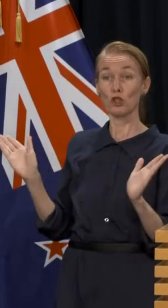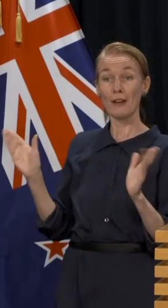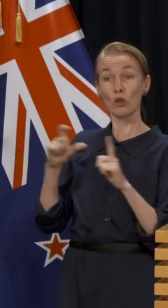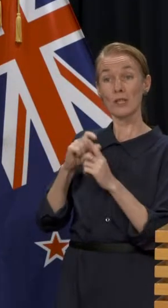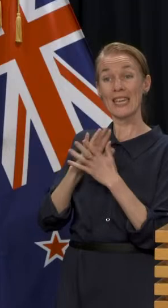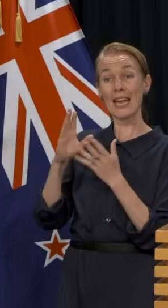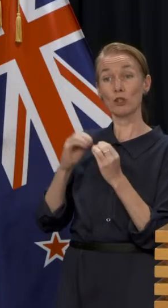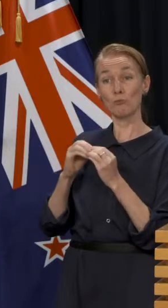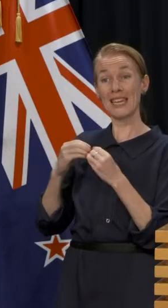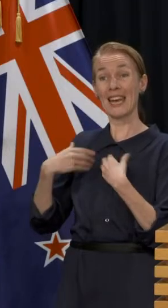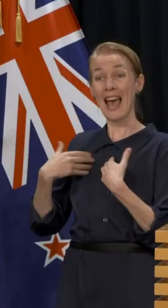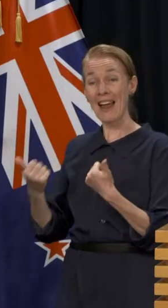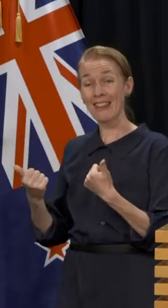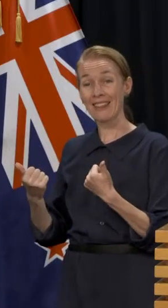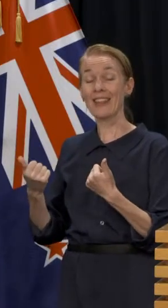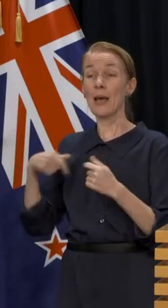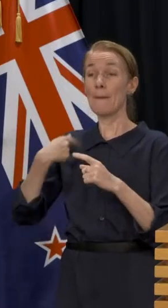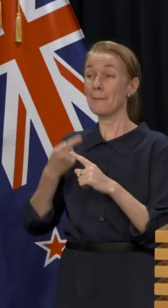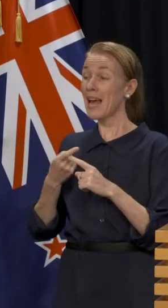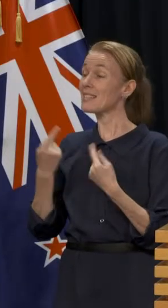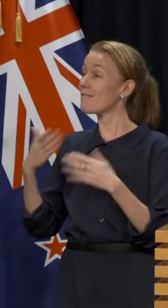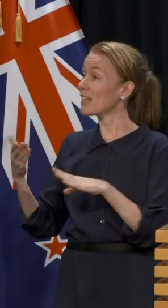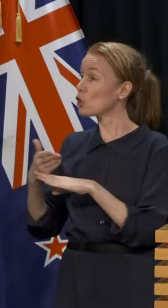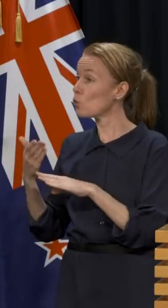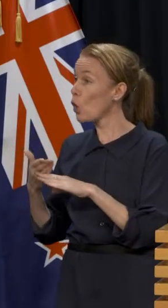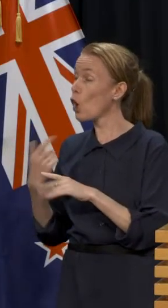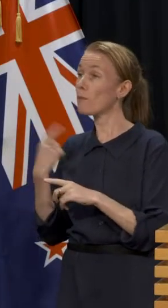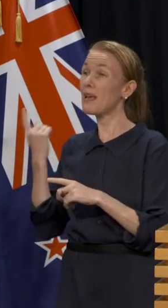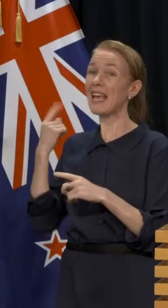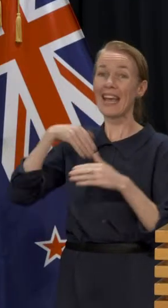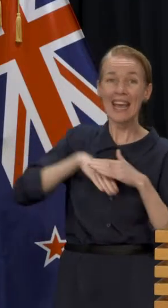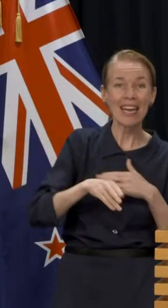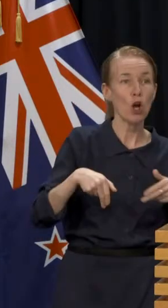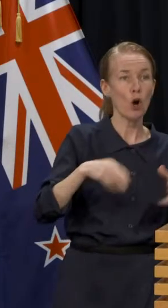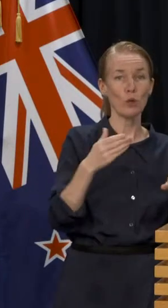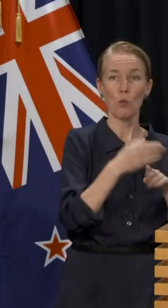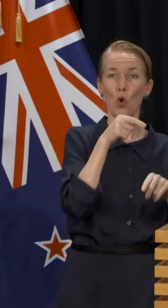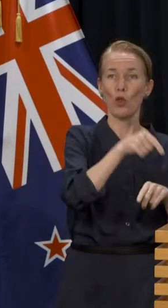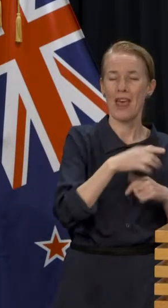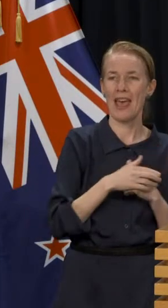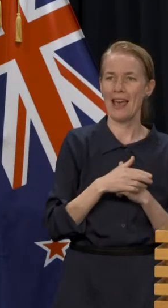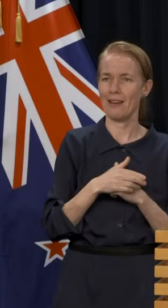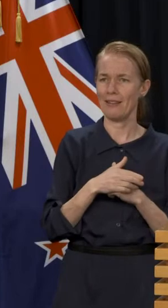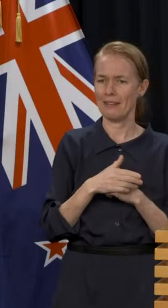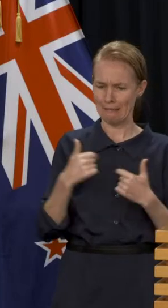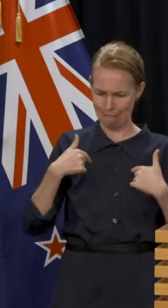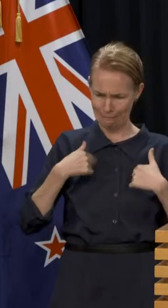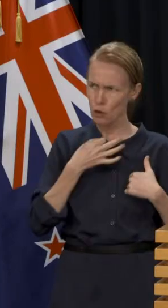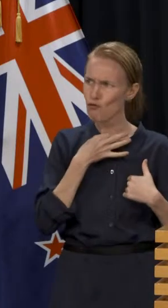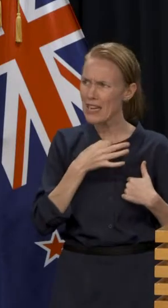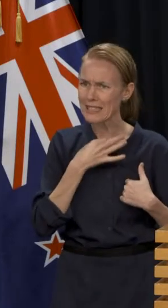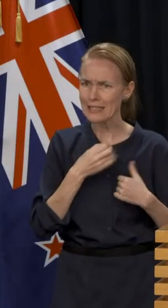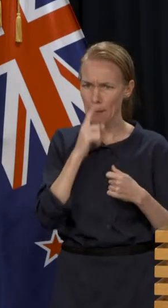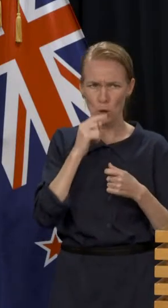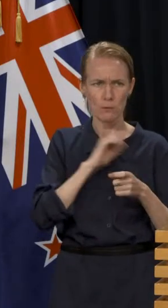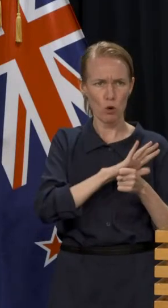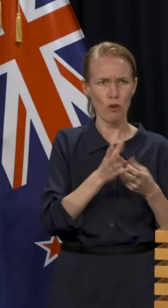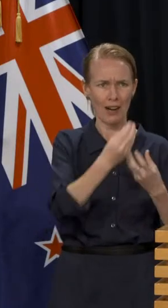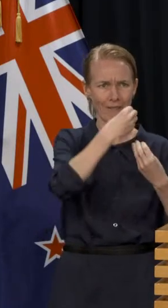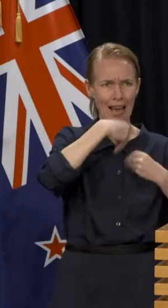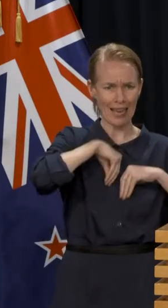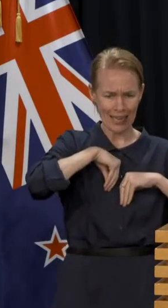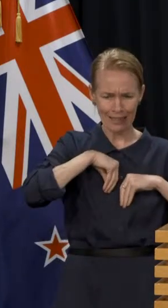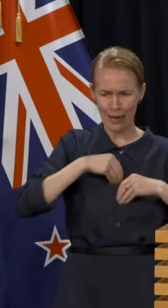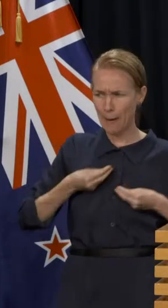advice, and what did it say? So the latest advice that I have received is that now at Jet Park, which is where the quarantine is taking place, that